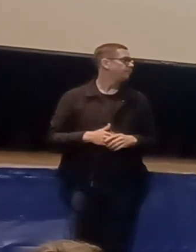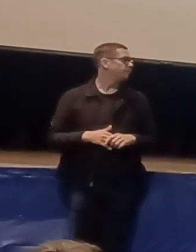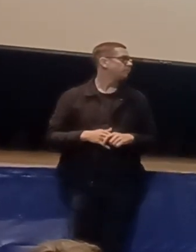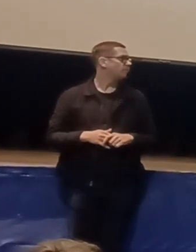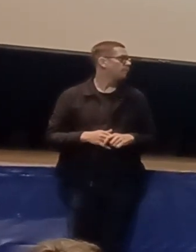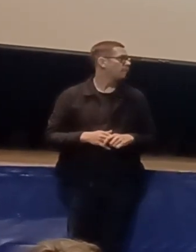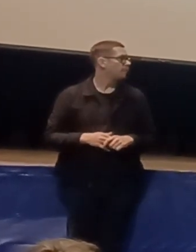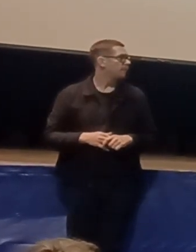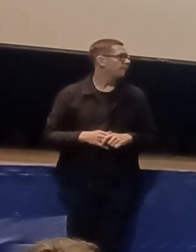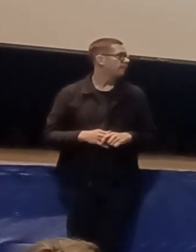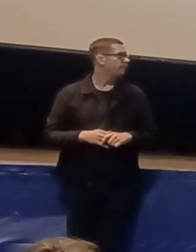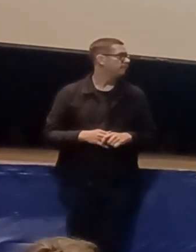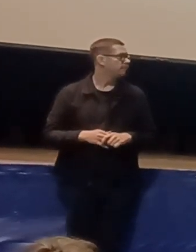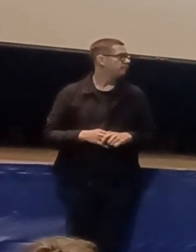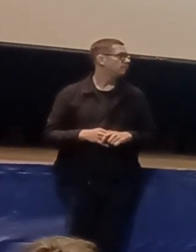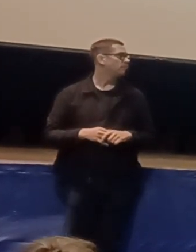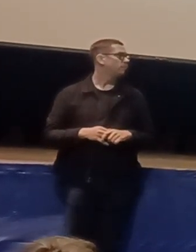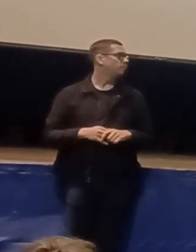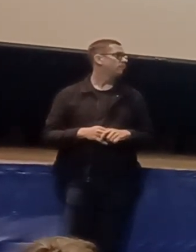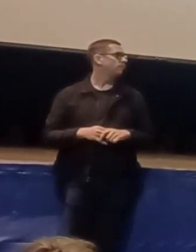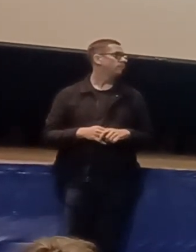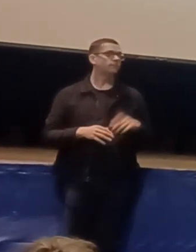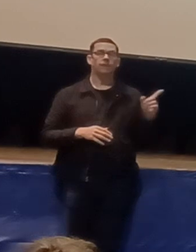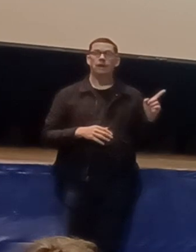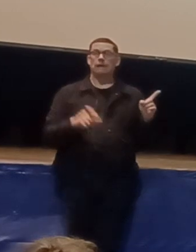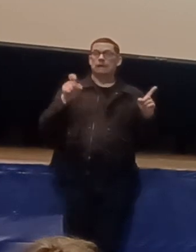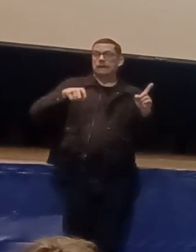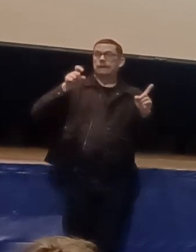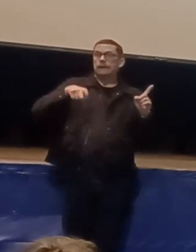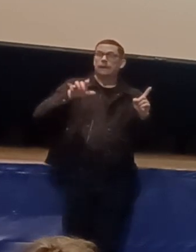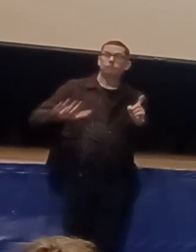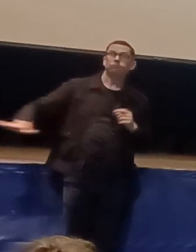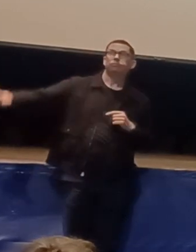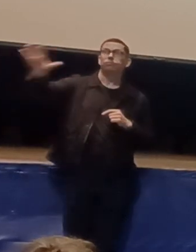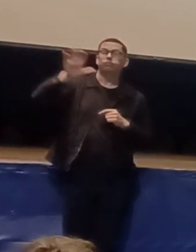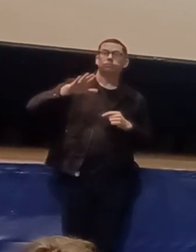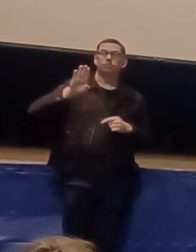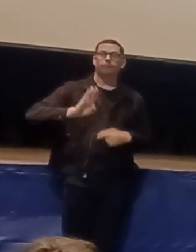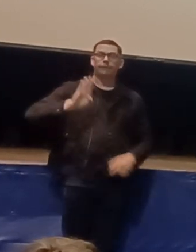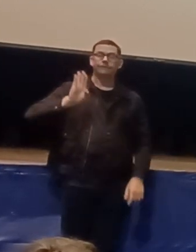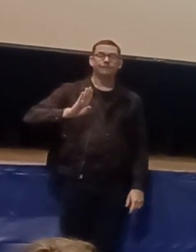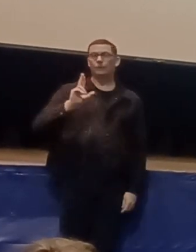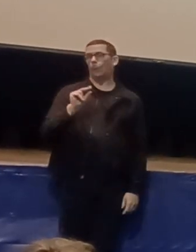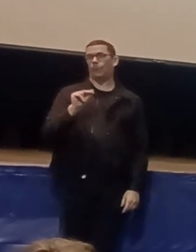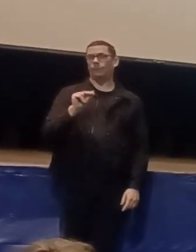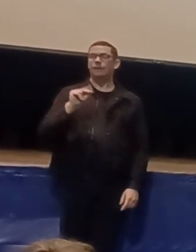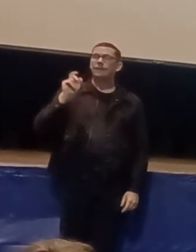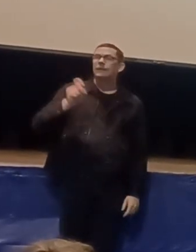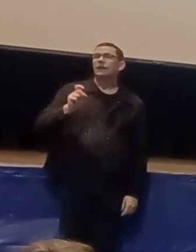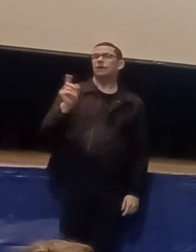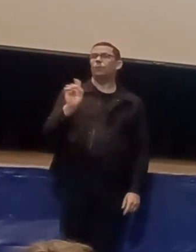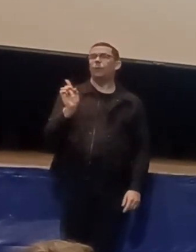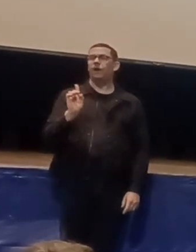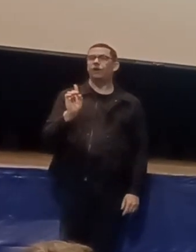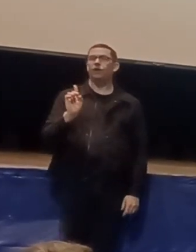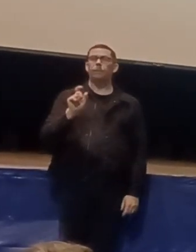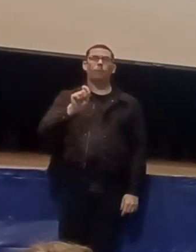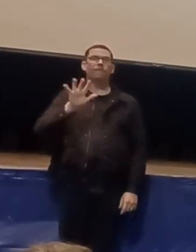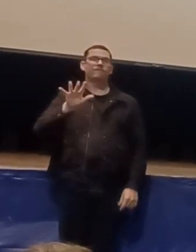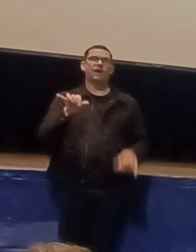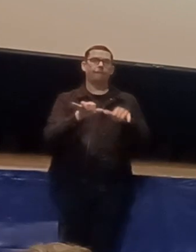the need is not anywhere in Boston. The need is within probably about a half-mile radius of this area as we look